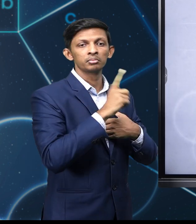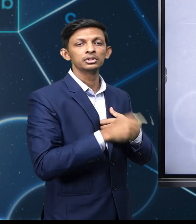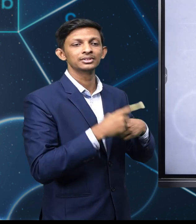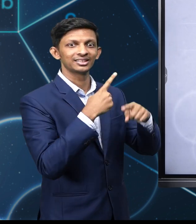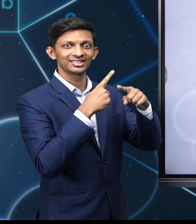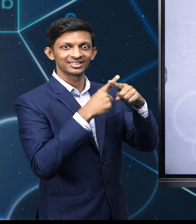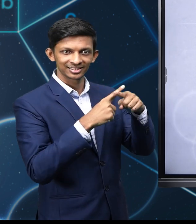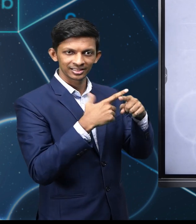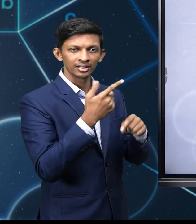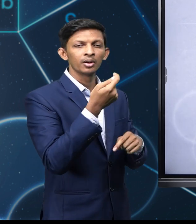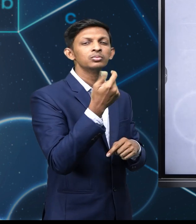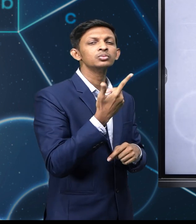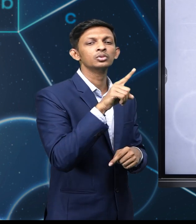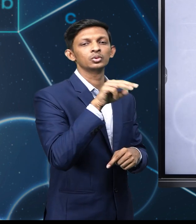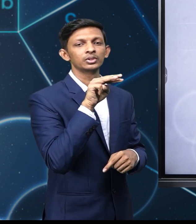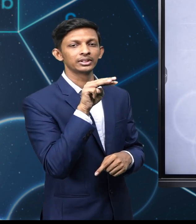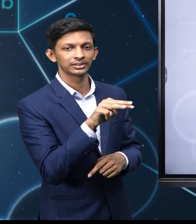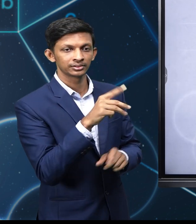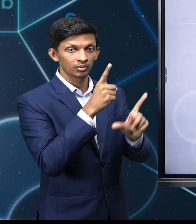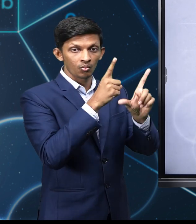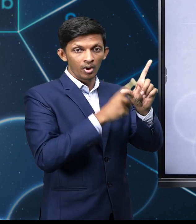3000 of y2 are their prices denoted as Y.